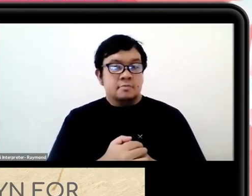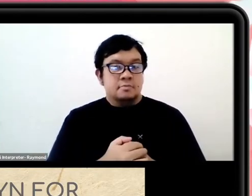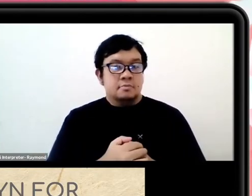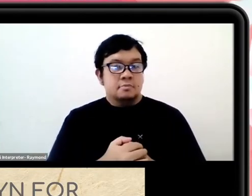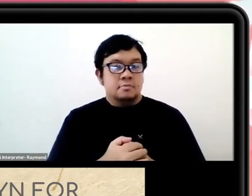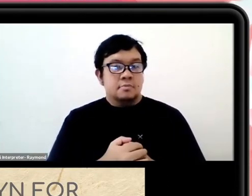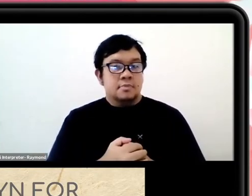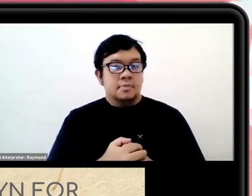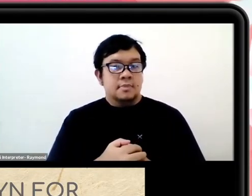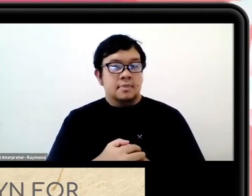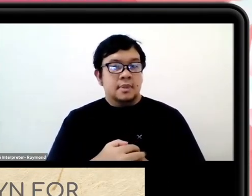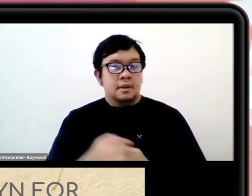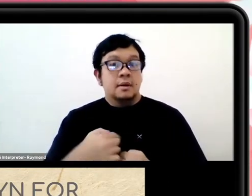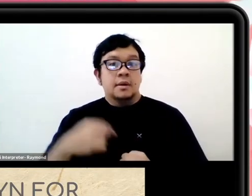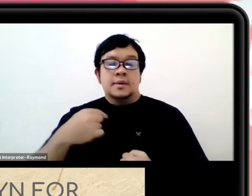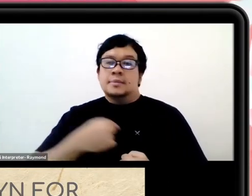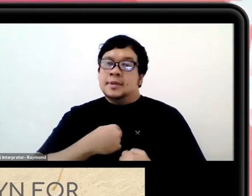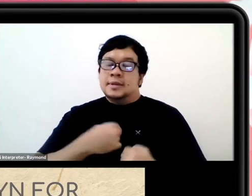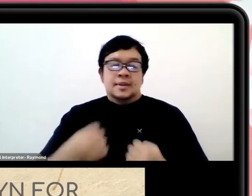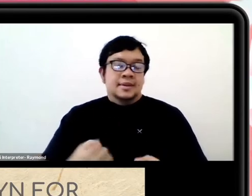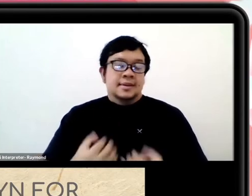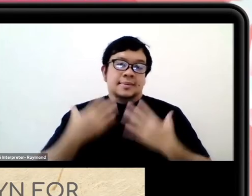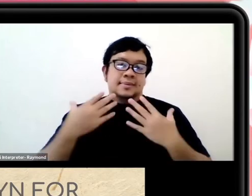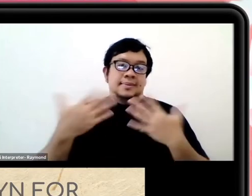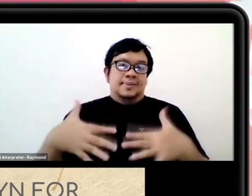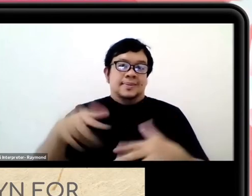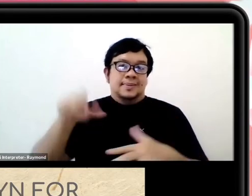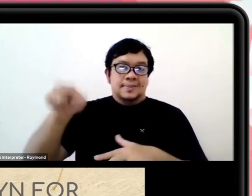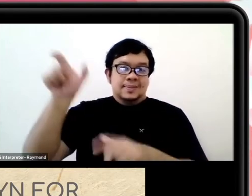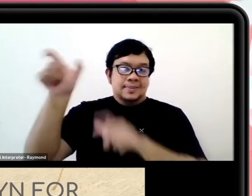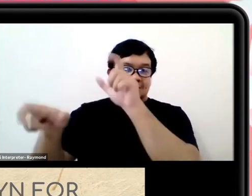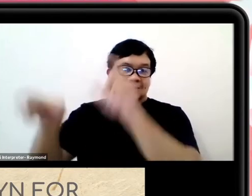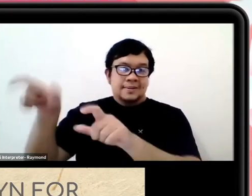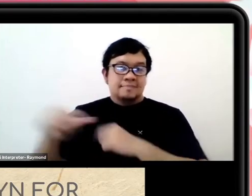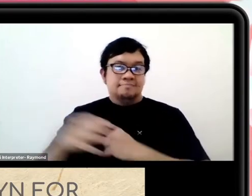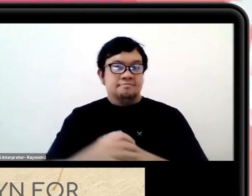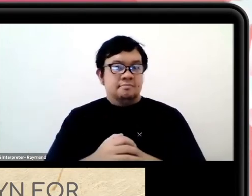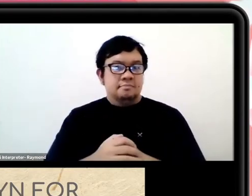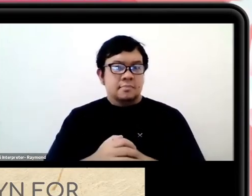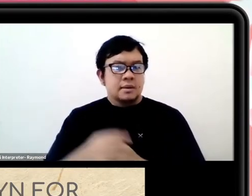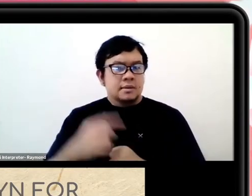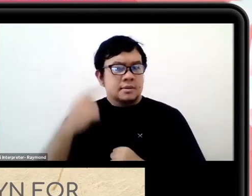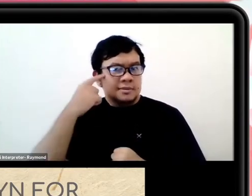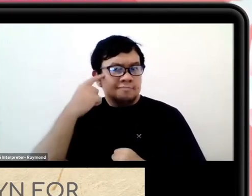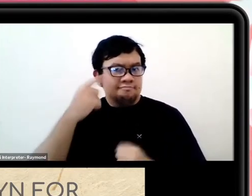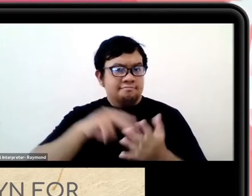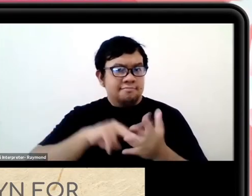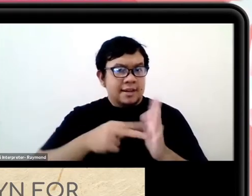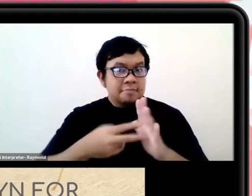that, you know, we're apart, but love doesn't have to depart.